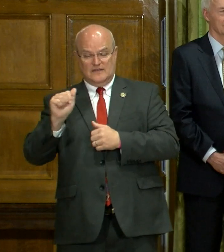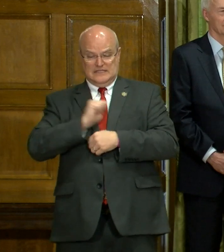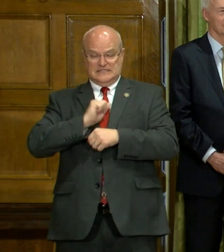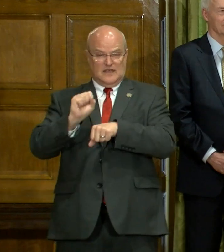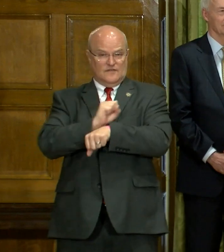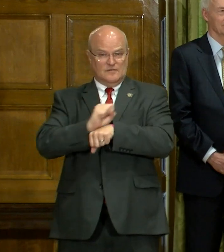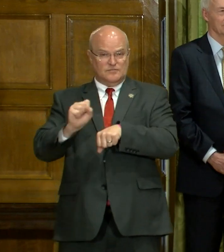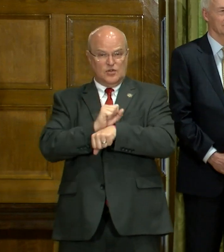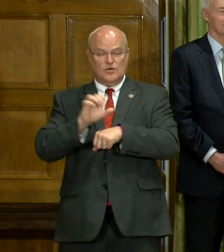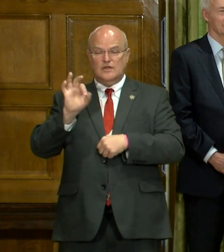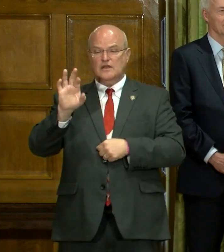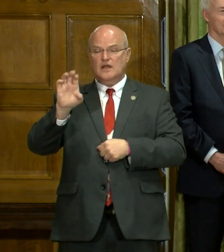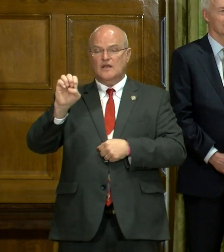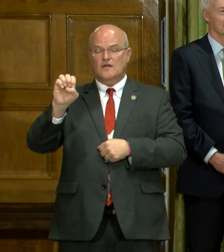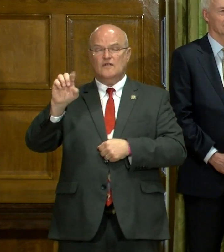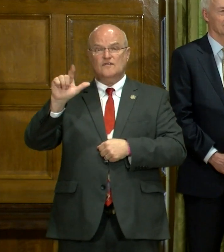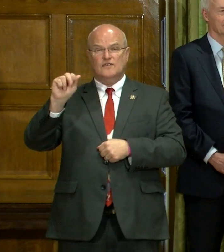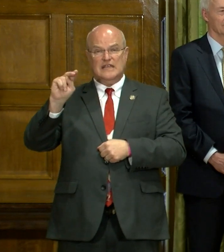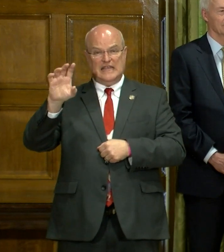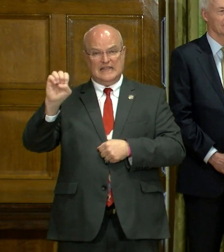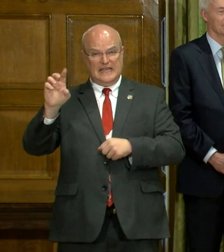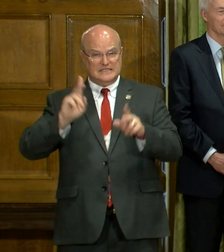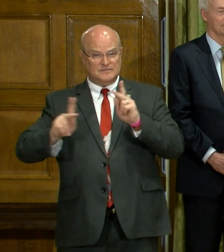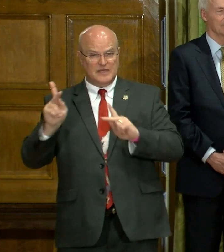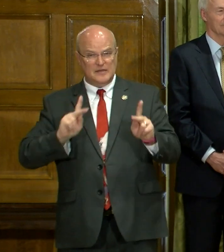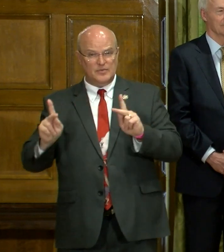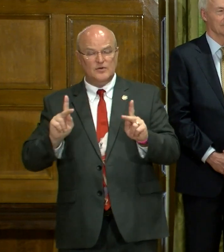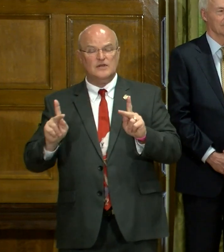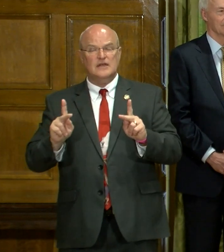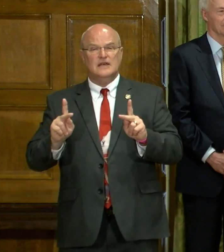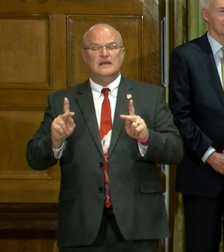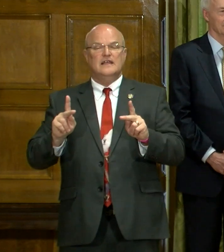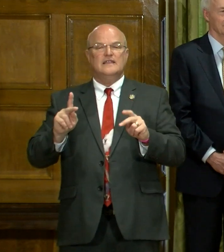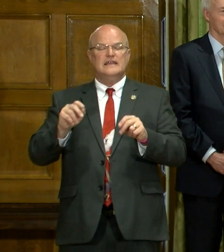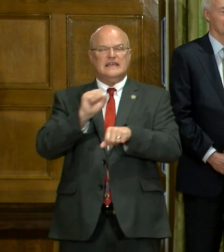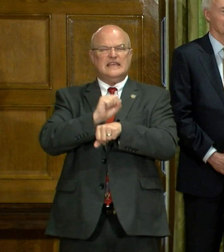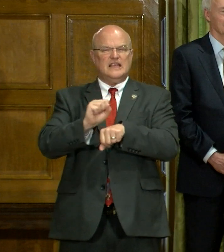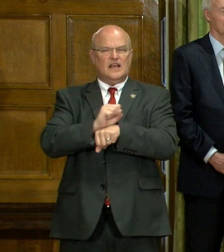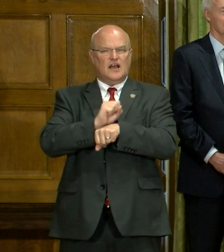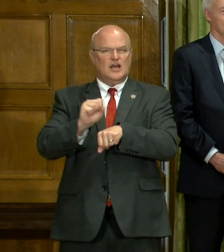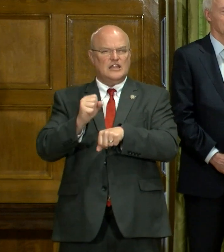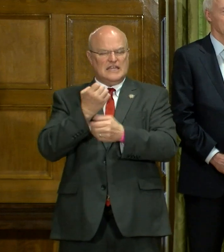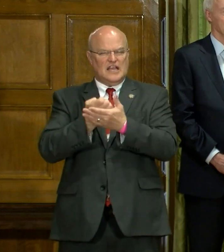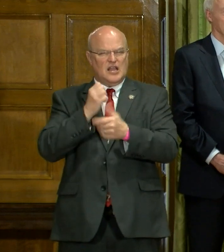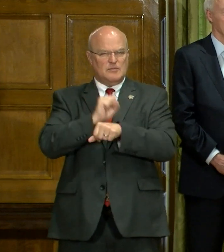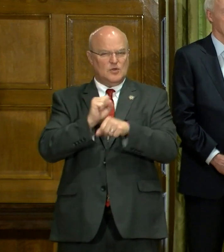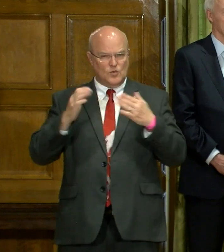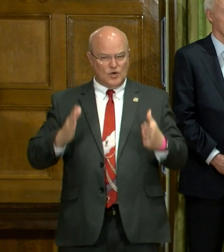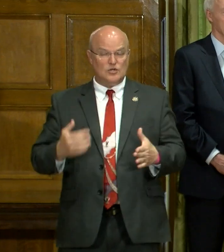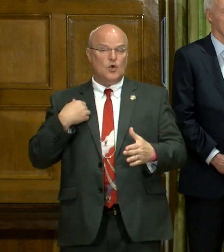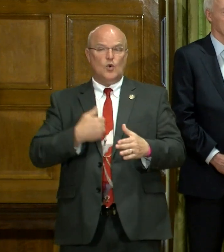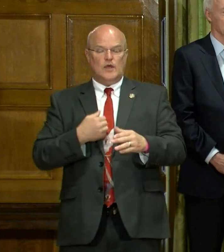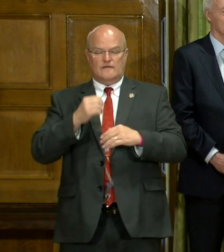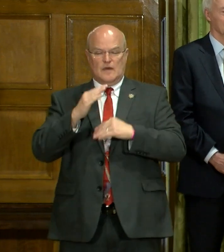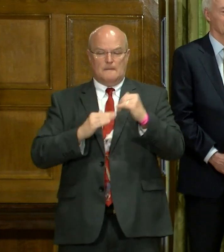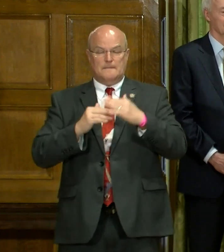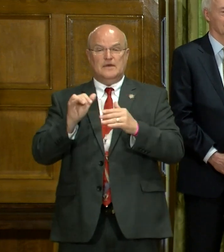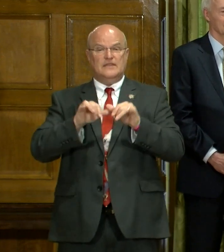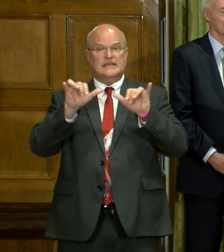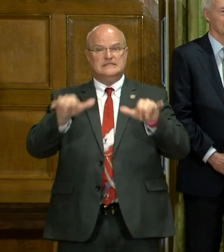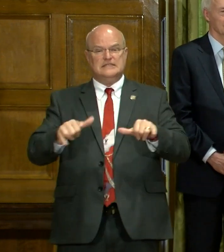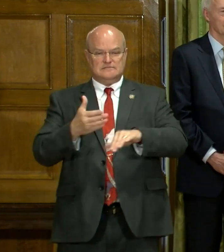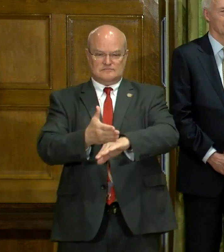self-employed, the freelancers, the gig economy workers. We have made significant progress in building that